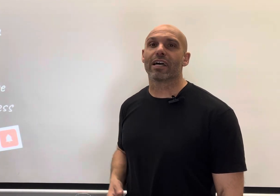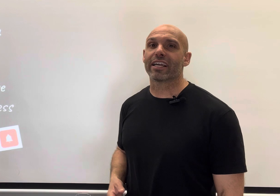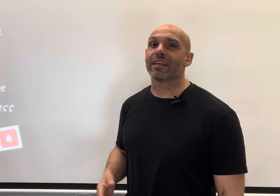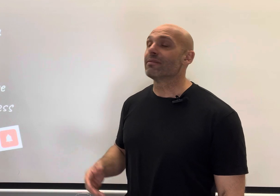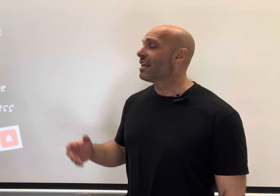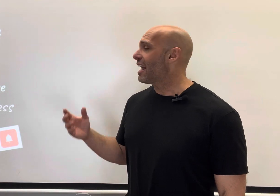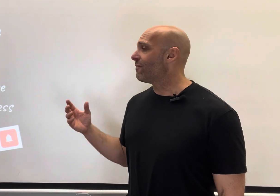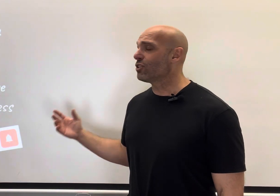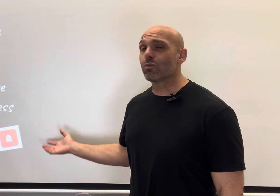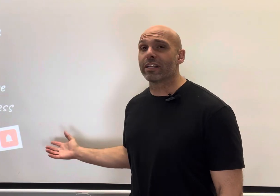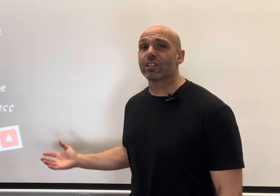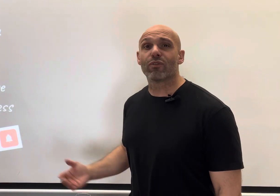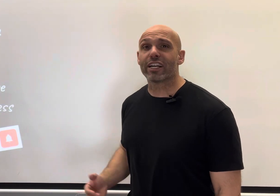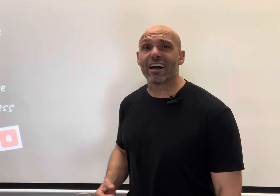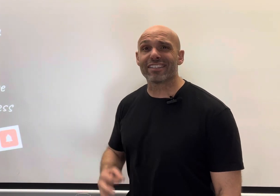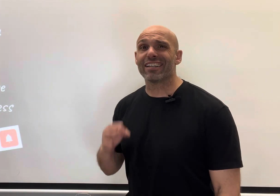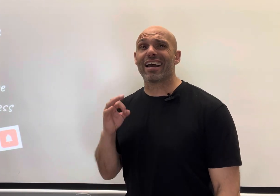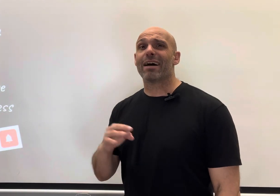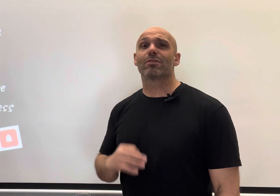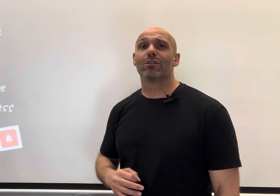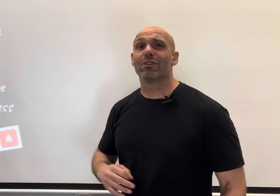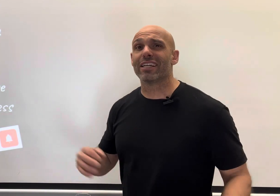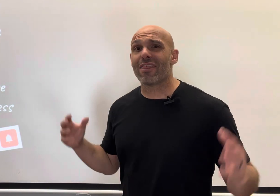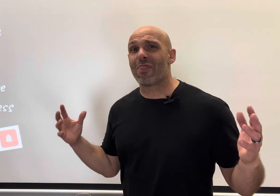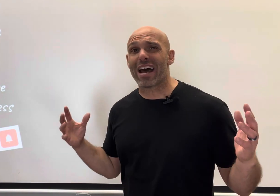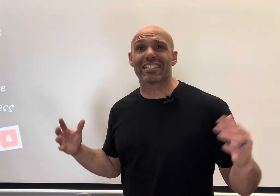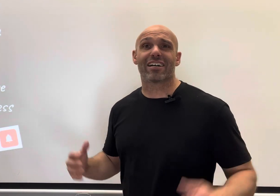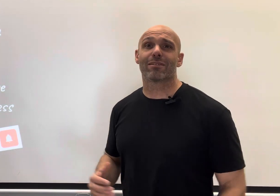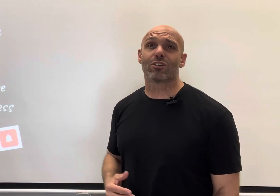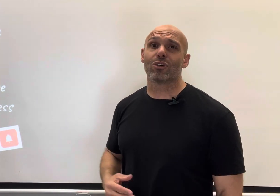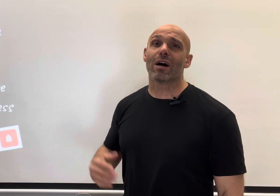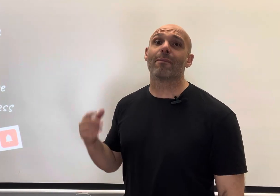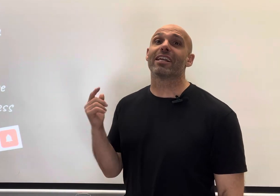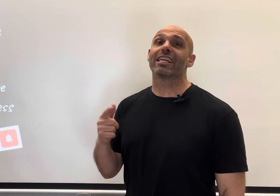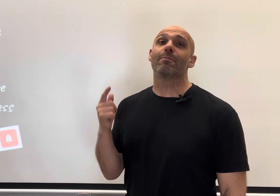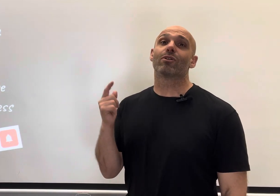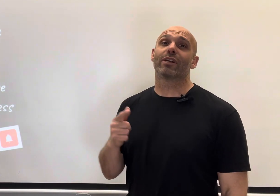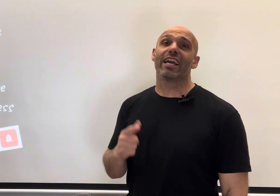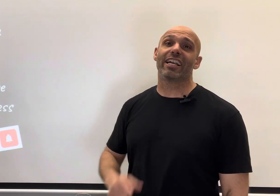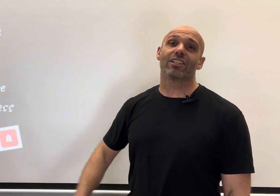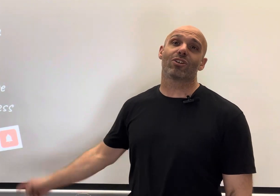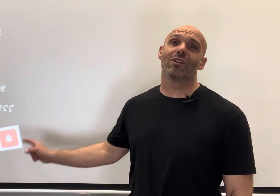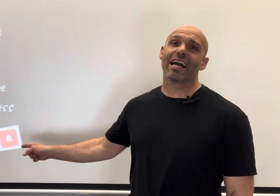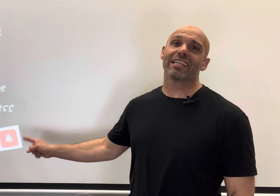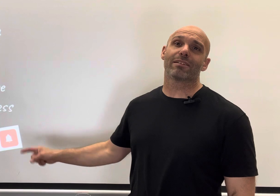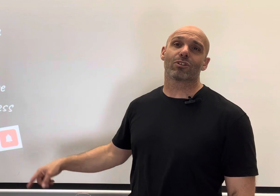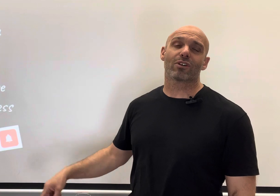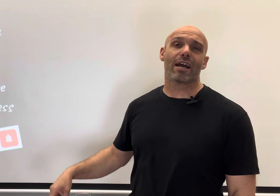it. And if you just want this free content, absolutely, that's awesome too. I'm going to keep creating it, so like and subscribe